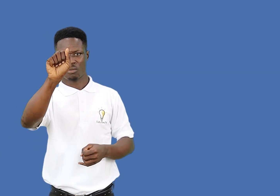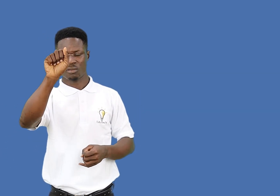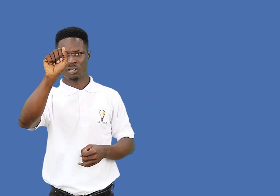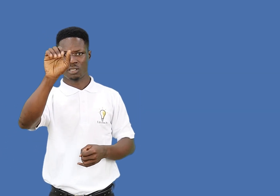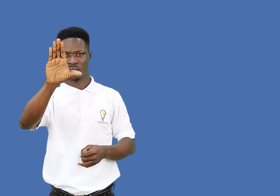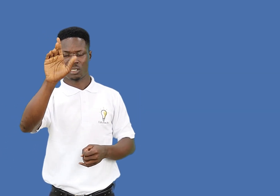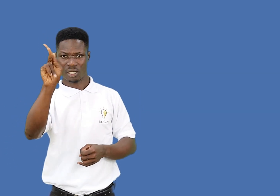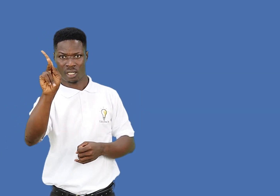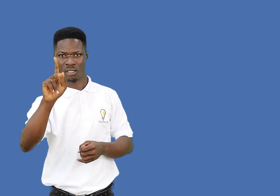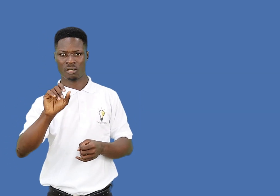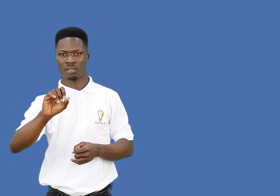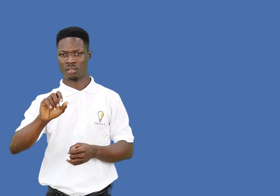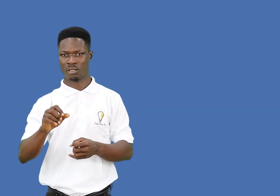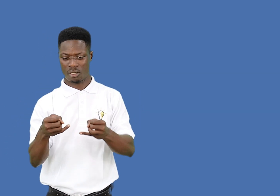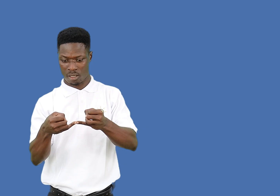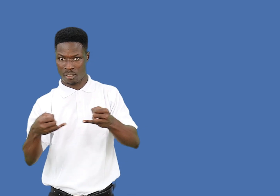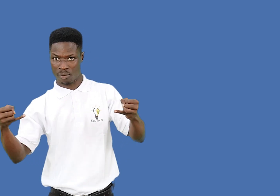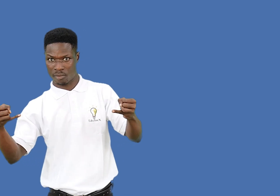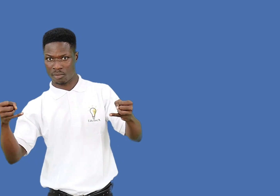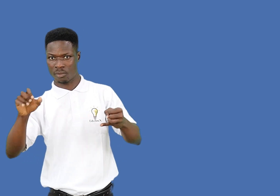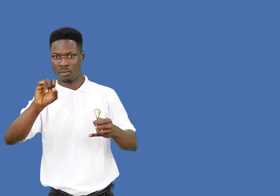We also have line